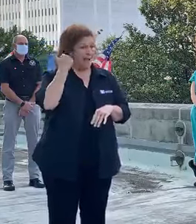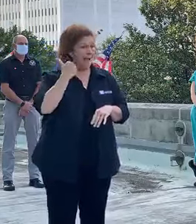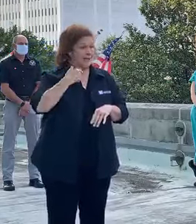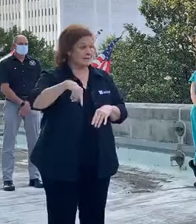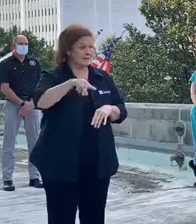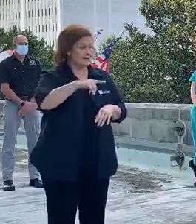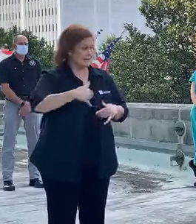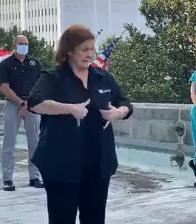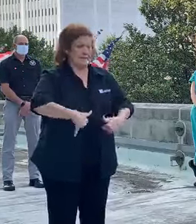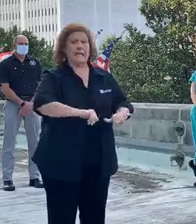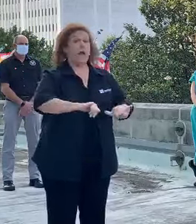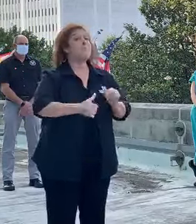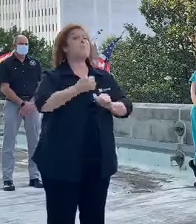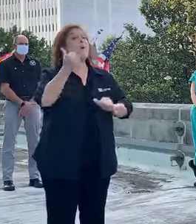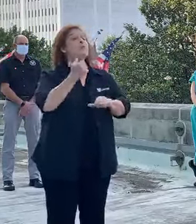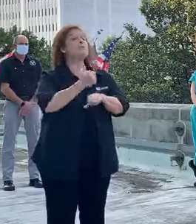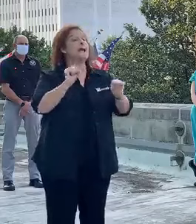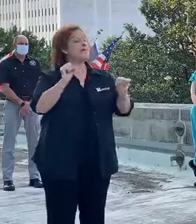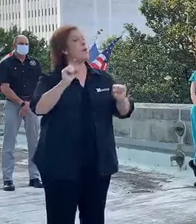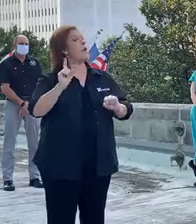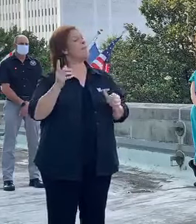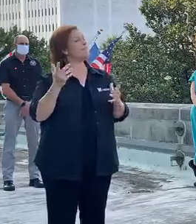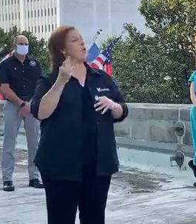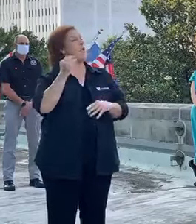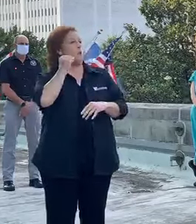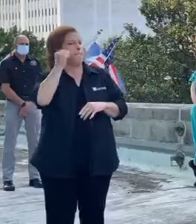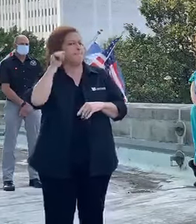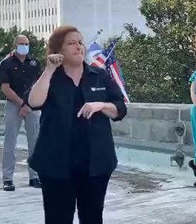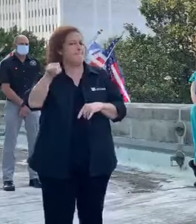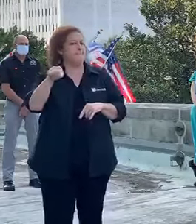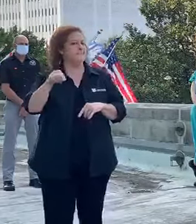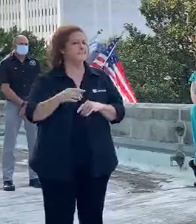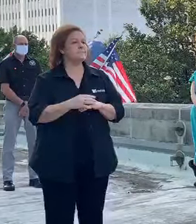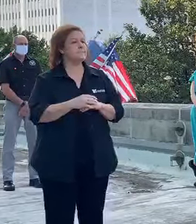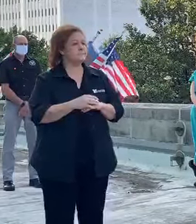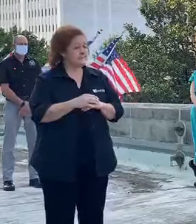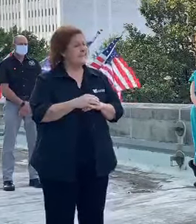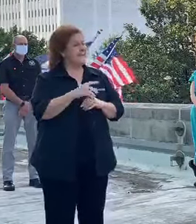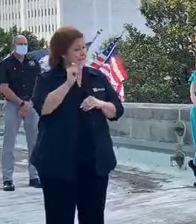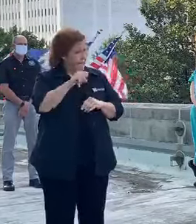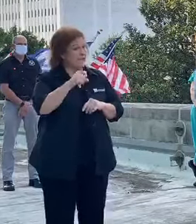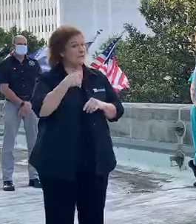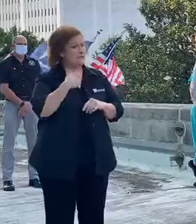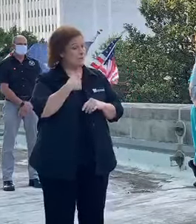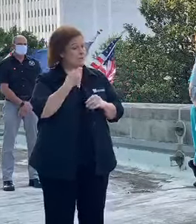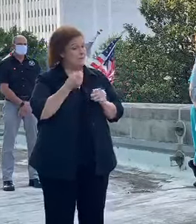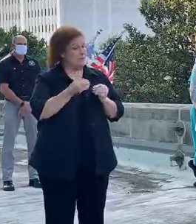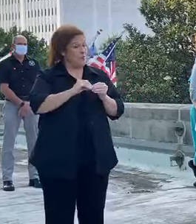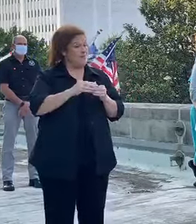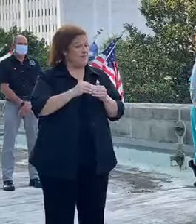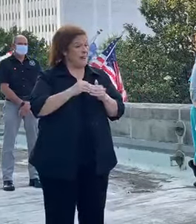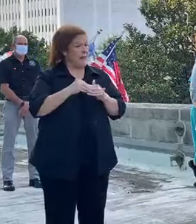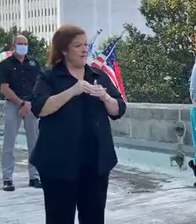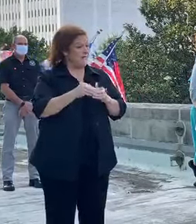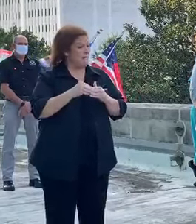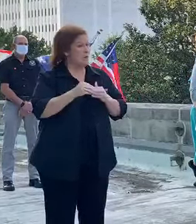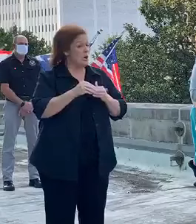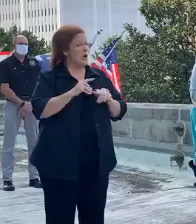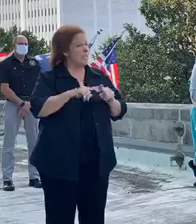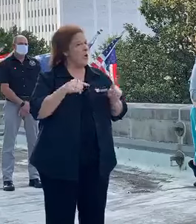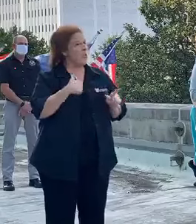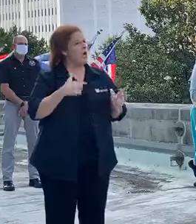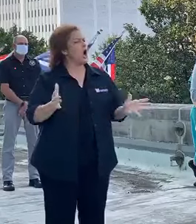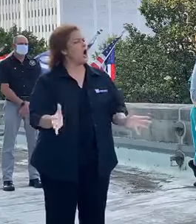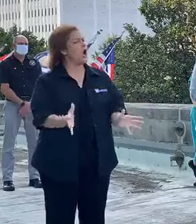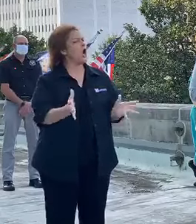still safest at home. Now, while we're again loosening it up, we're encouraging our